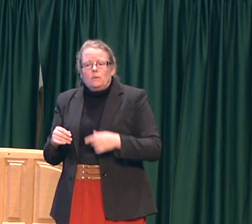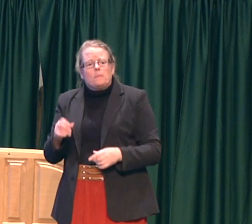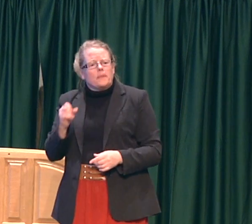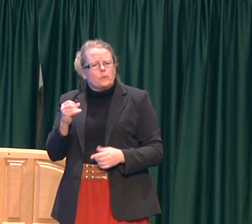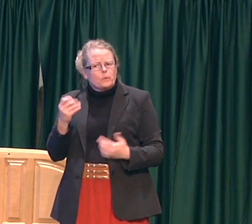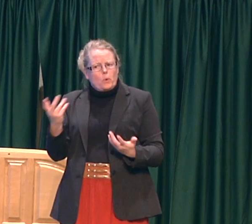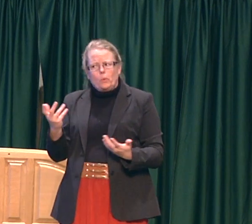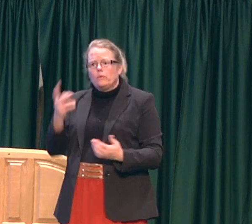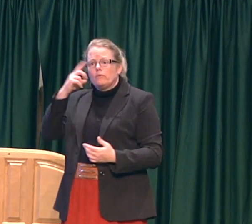as interpreters.